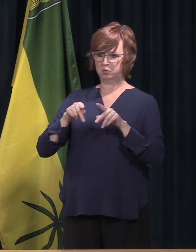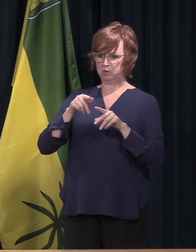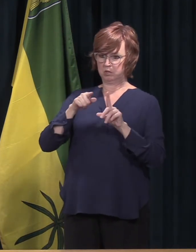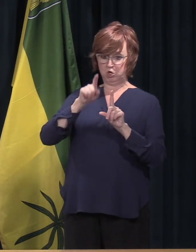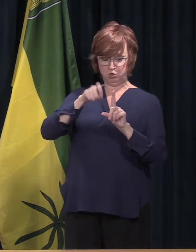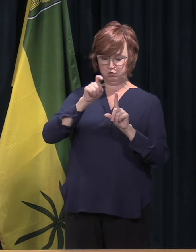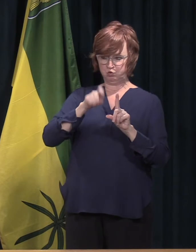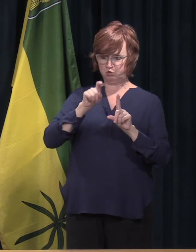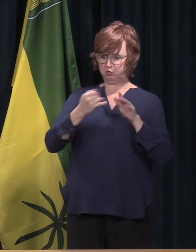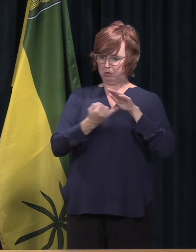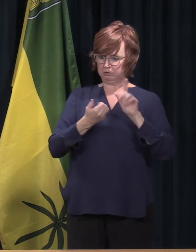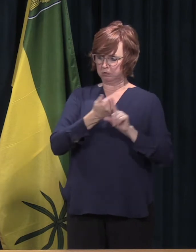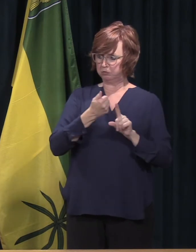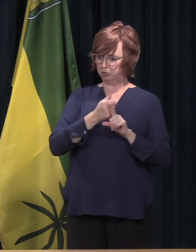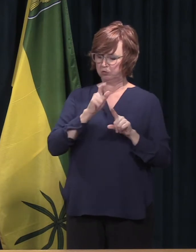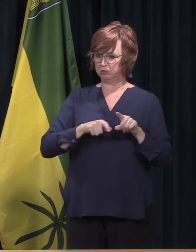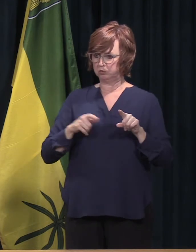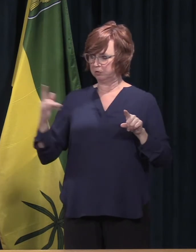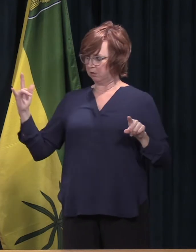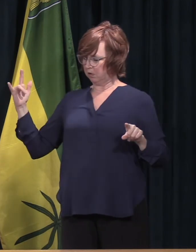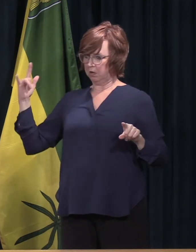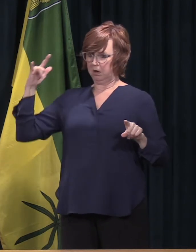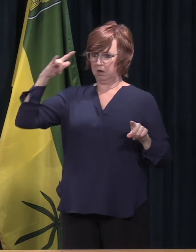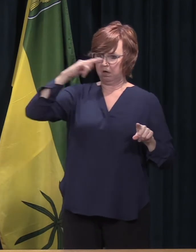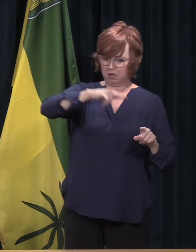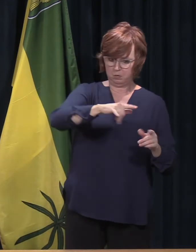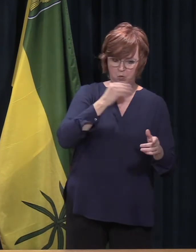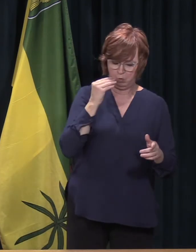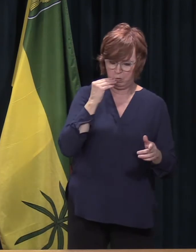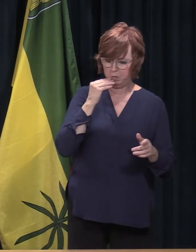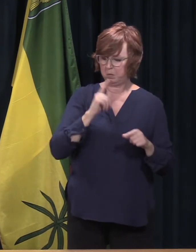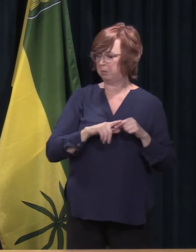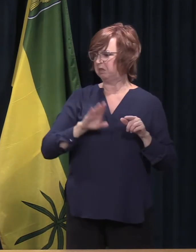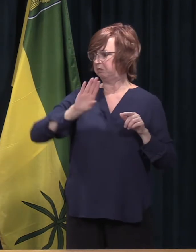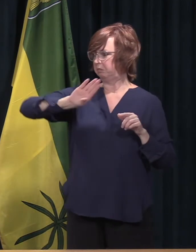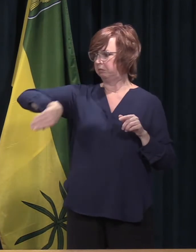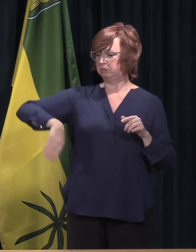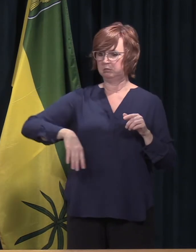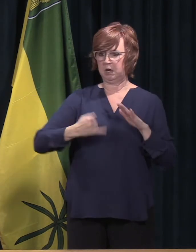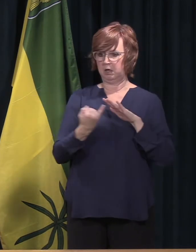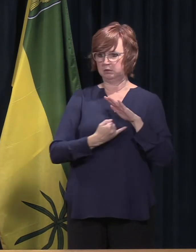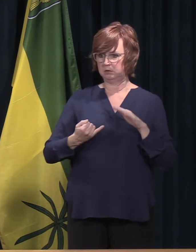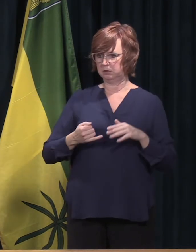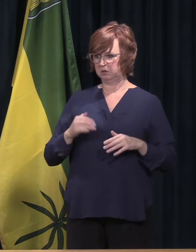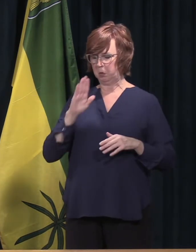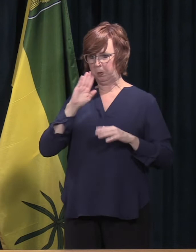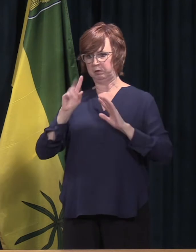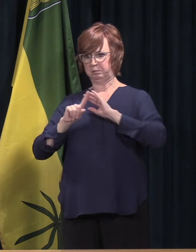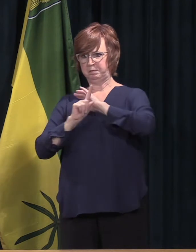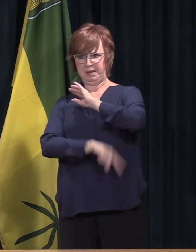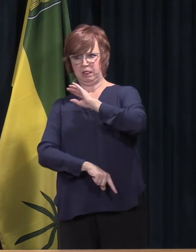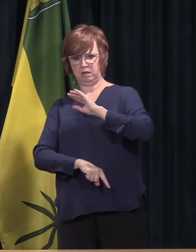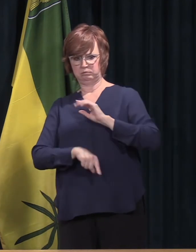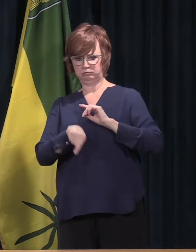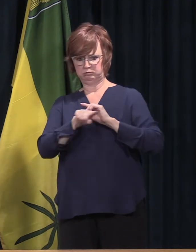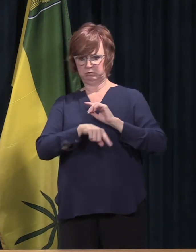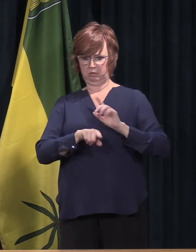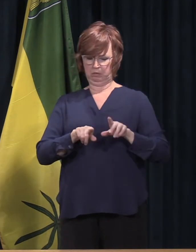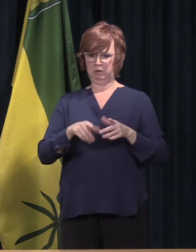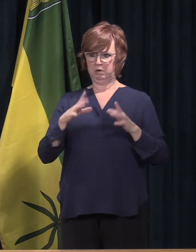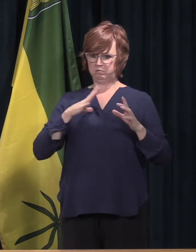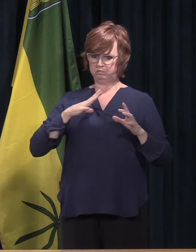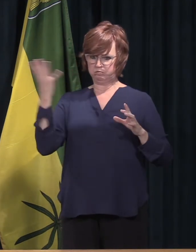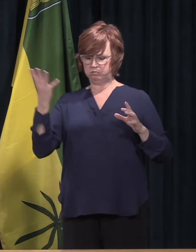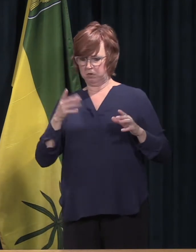back, and they're, for whatever reason, choosing not to. Are you considering some kind of punishment for people who should